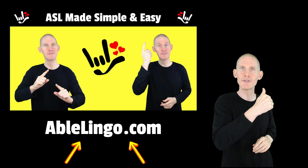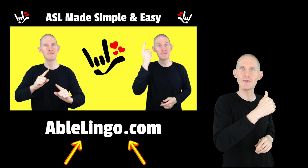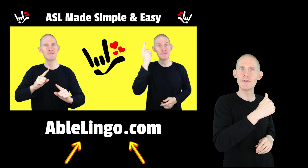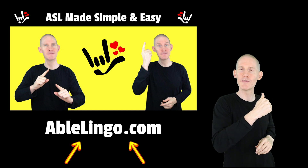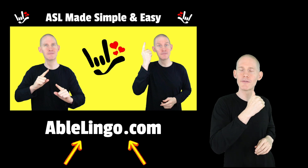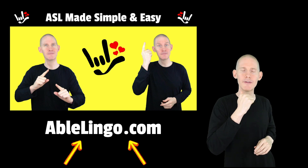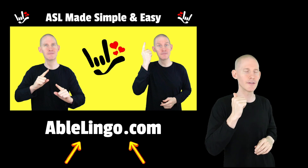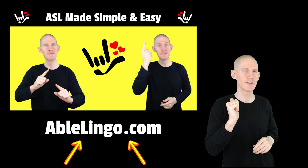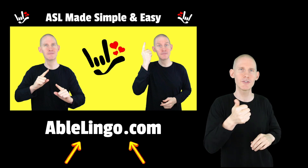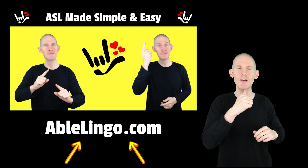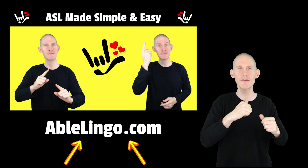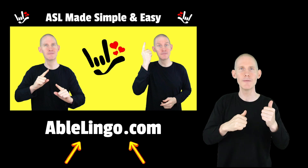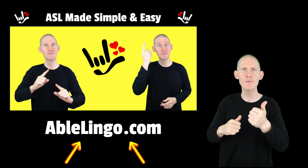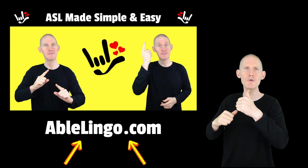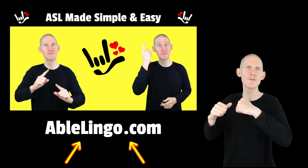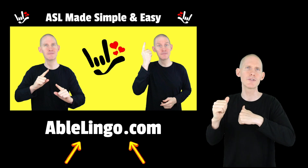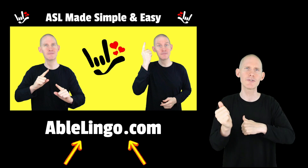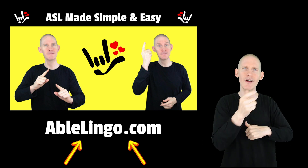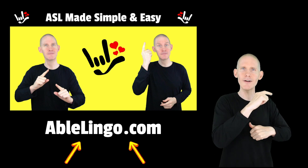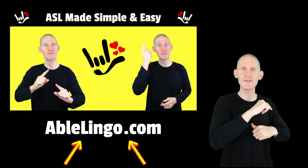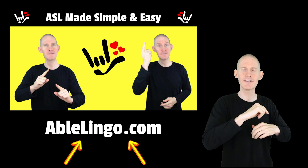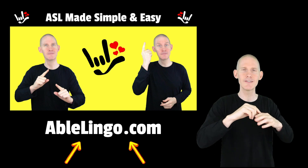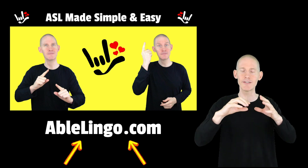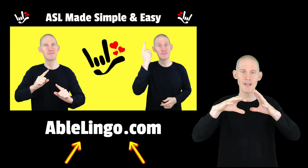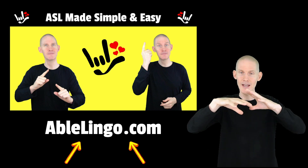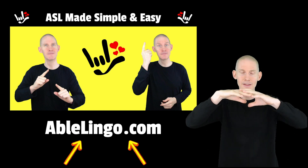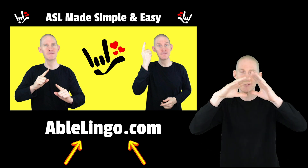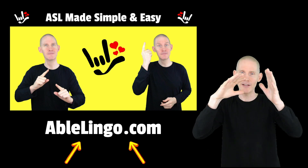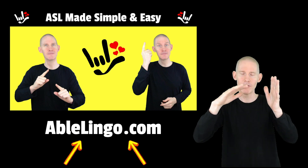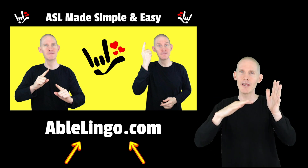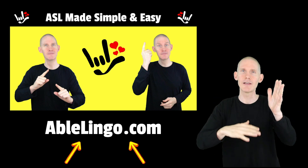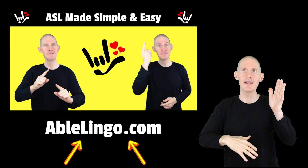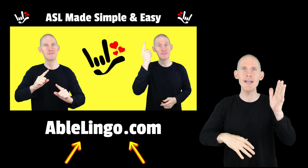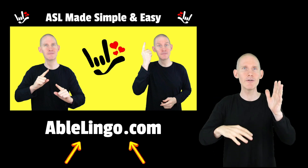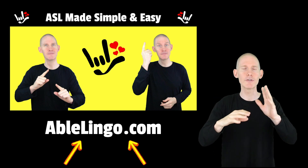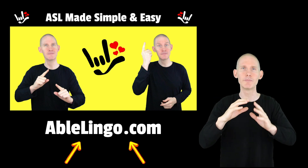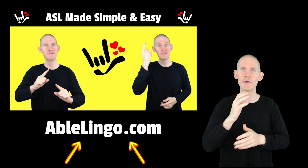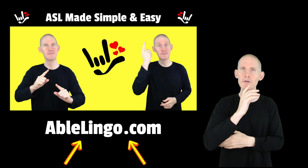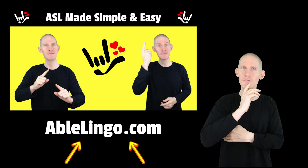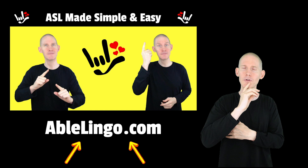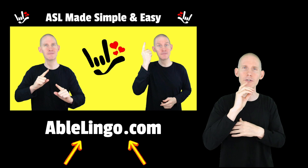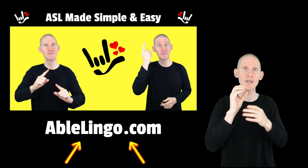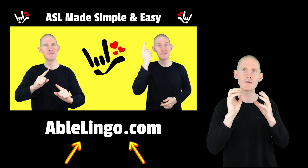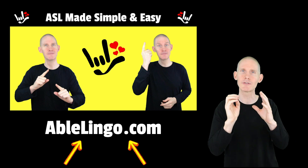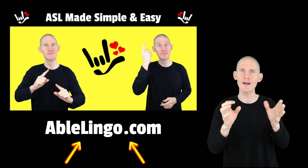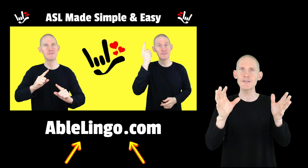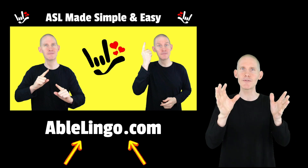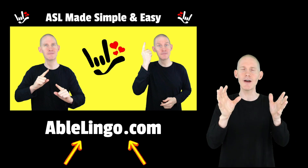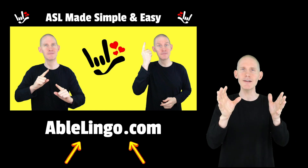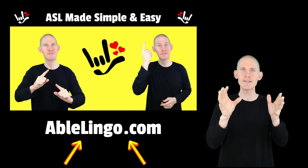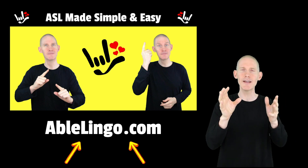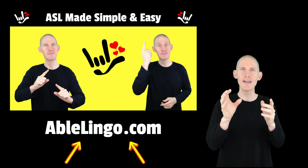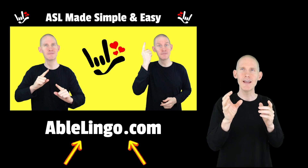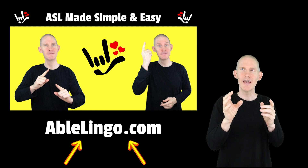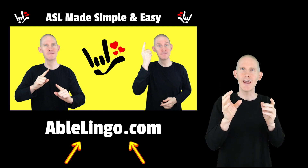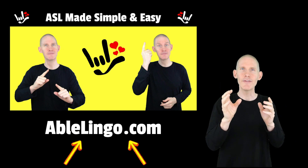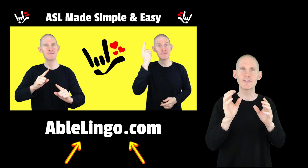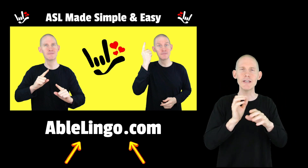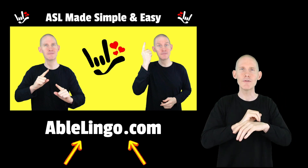you the sun, the moon, the stars, and the layout looks beautiful. It looks like there's tons of content, and there's either